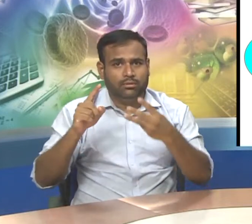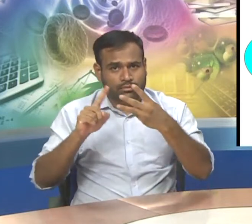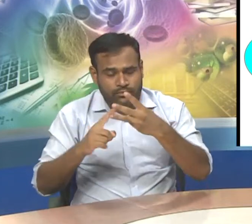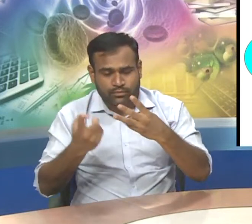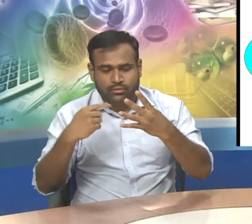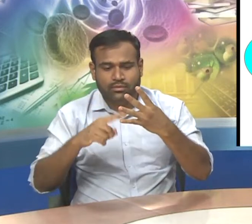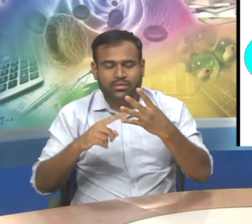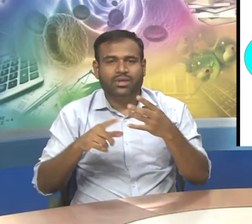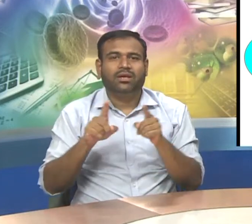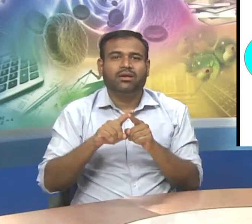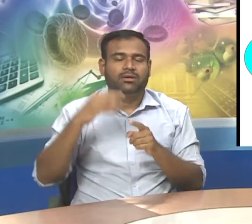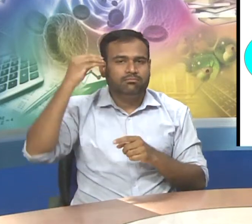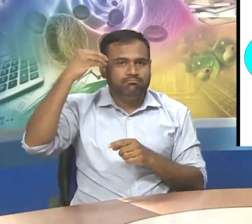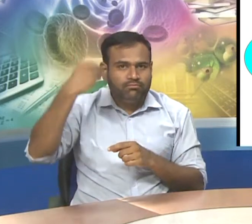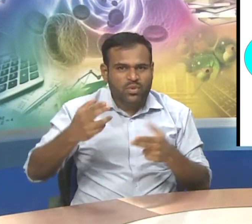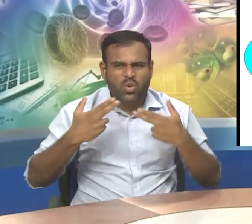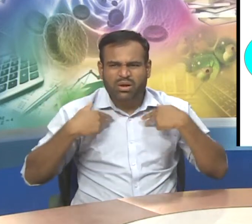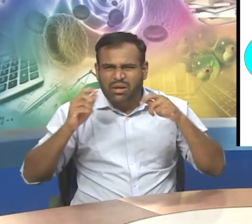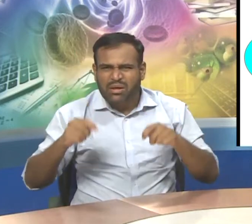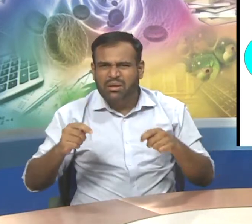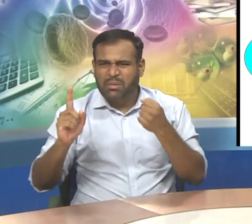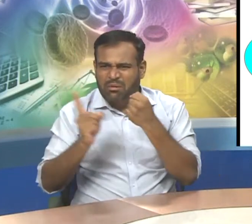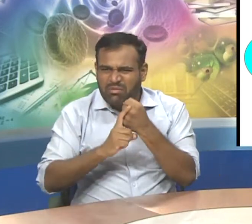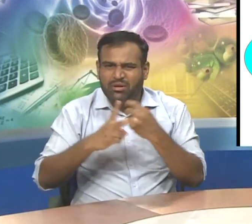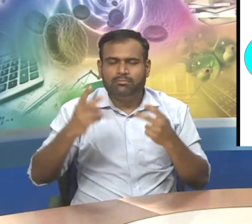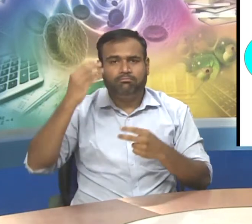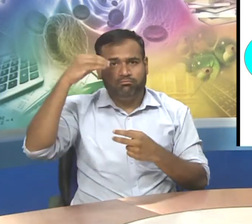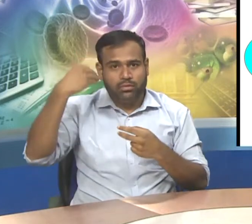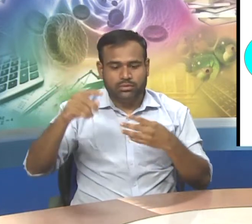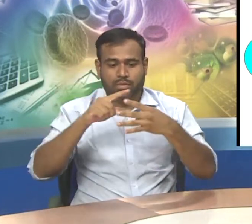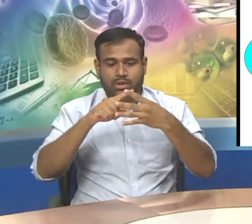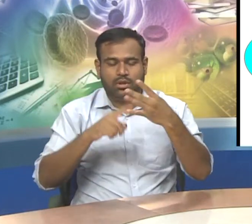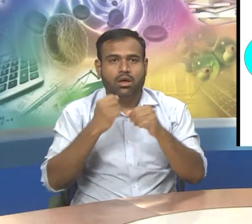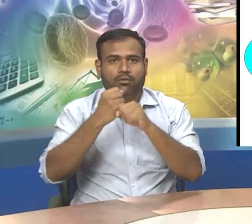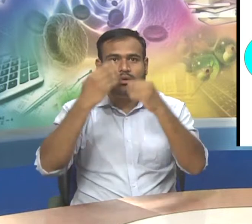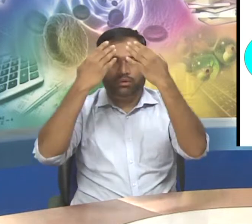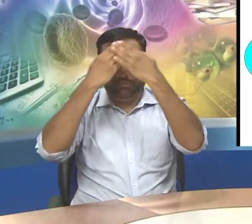3 is financial power, and 4th is the power of pardon.